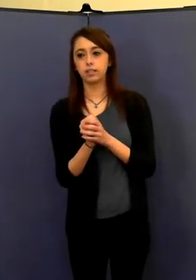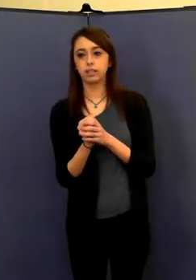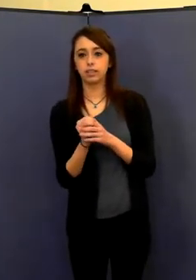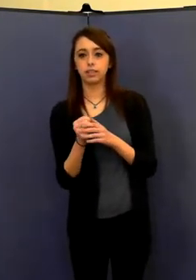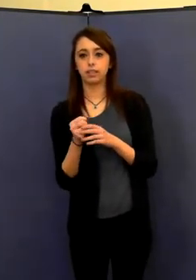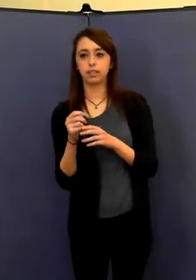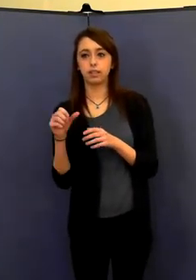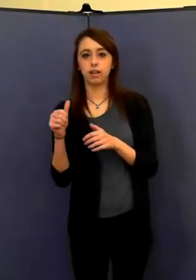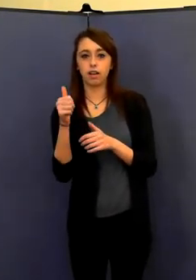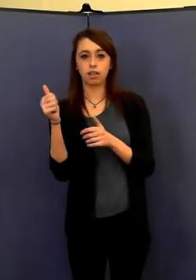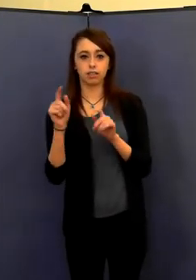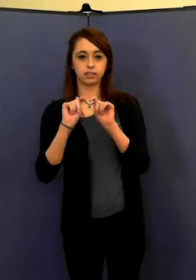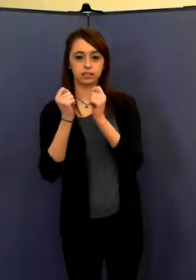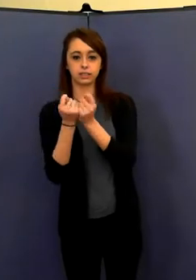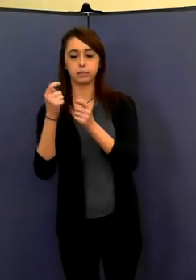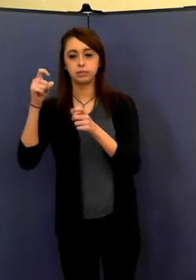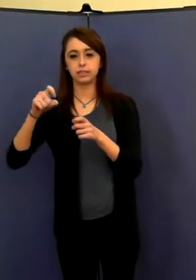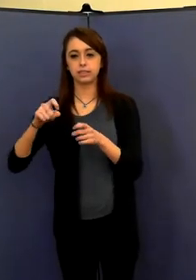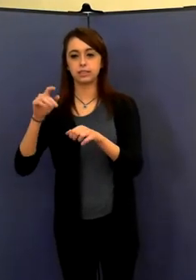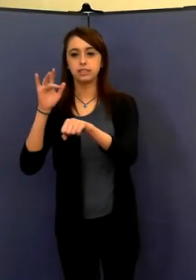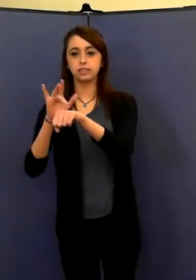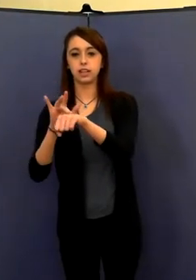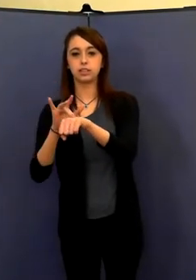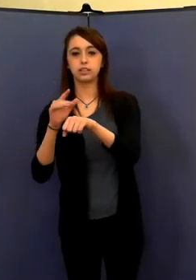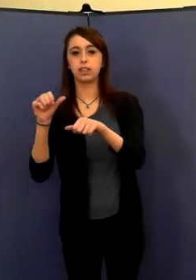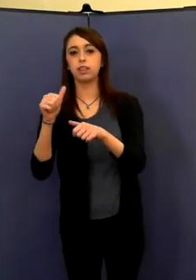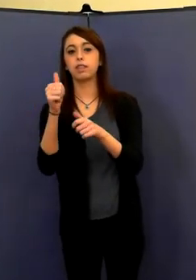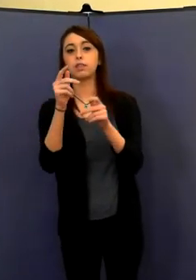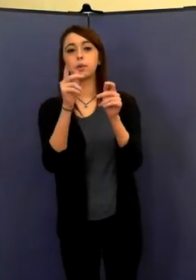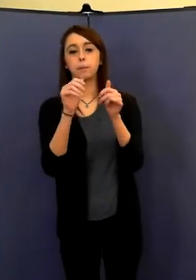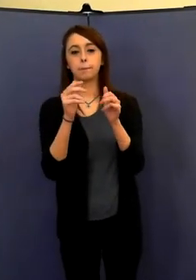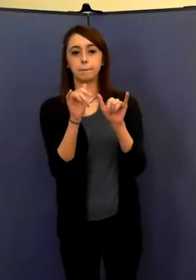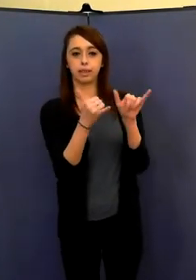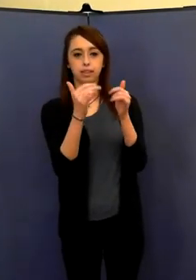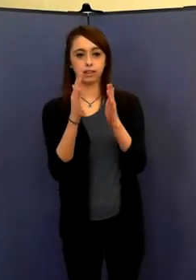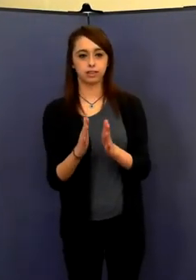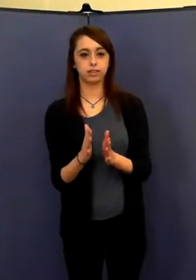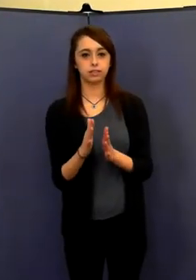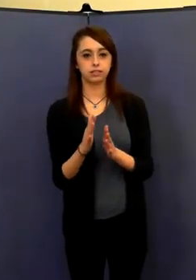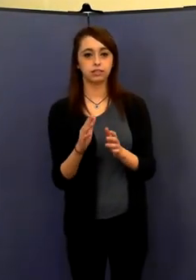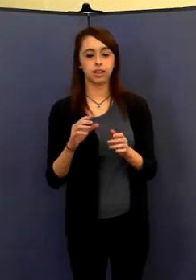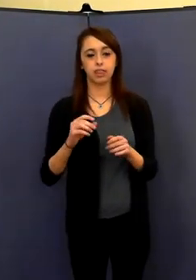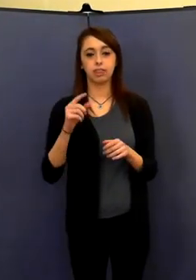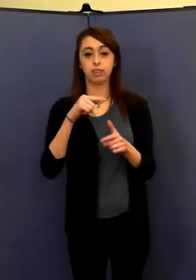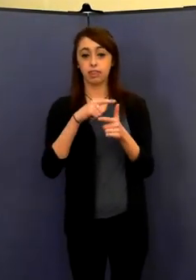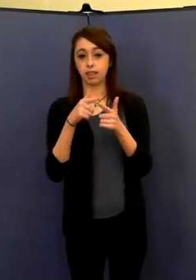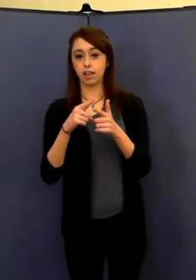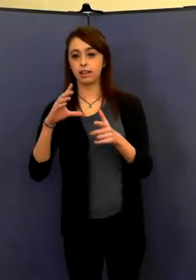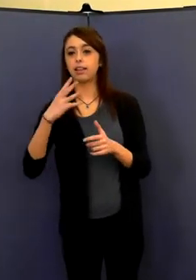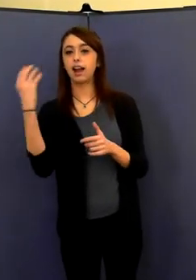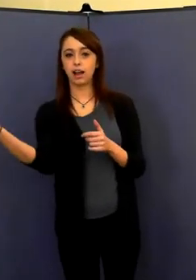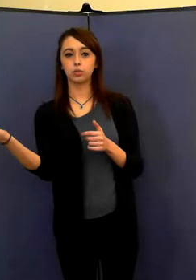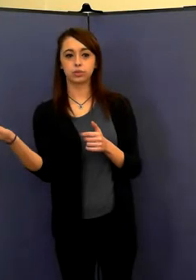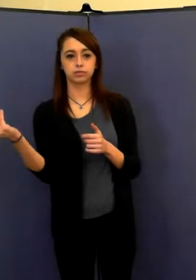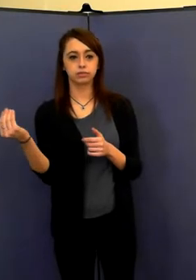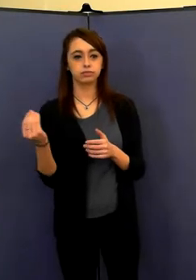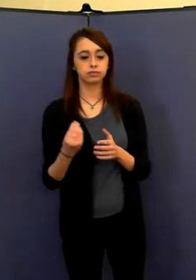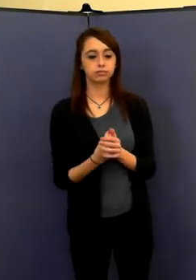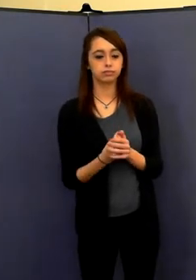out. On each side of the field, there is a line, and on that other side of the line going outward is called